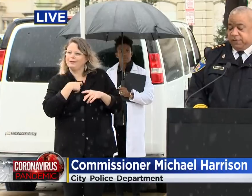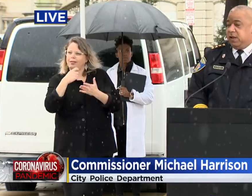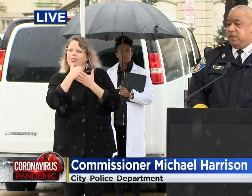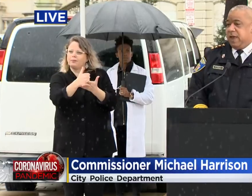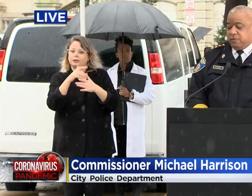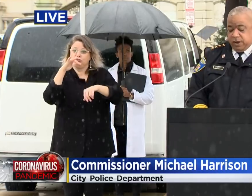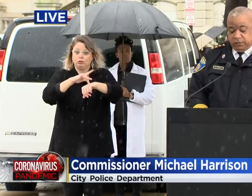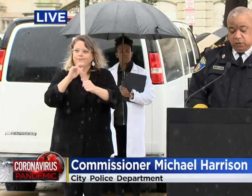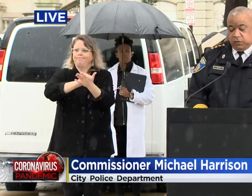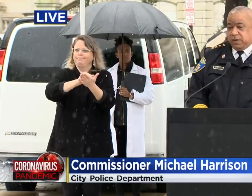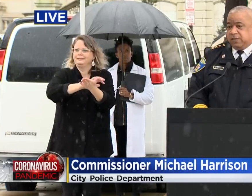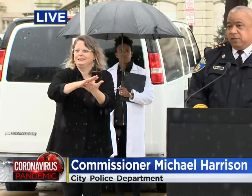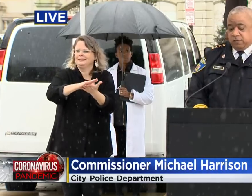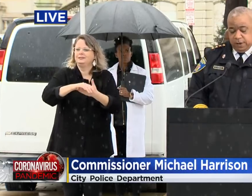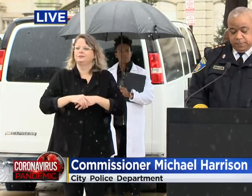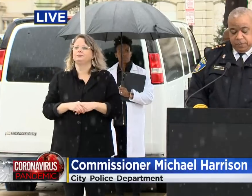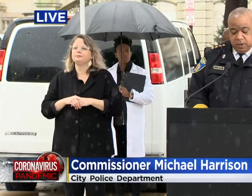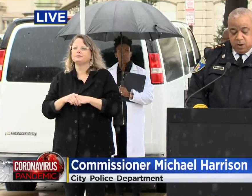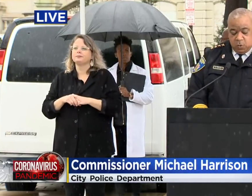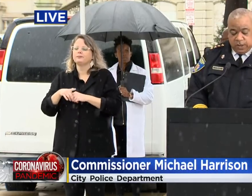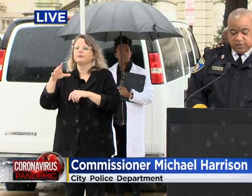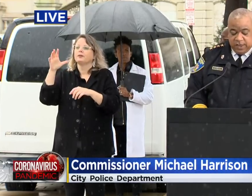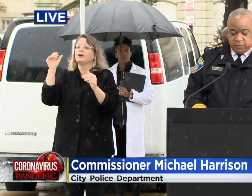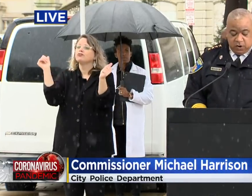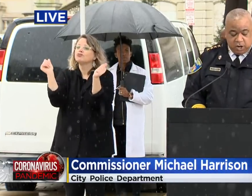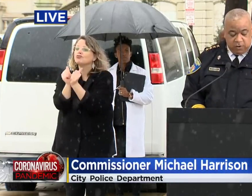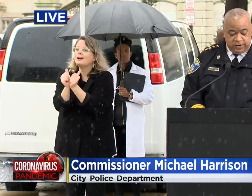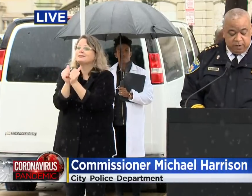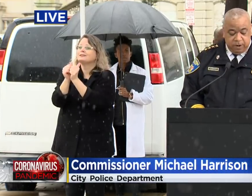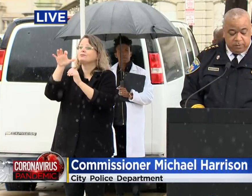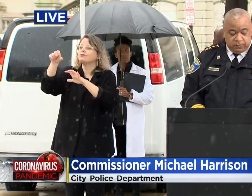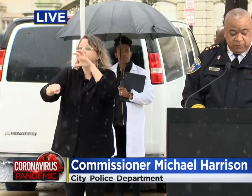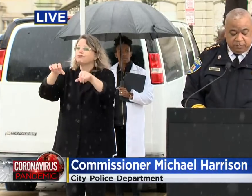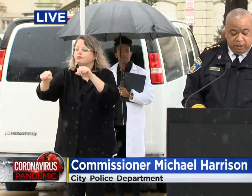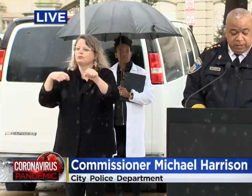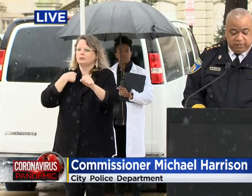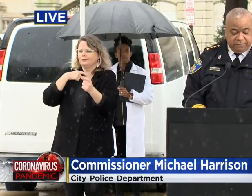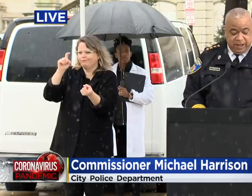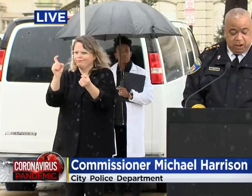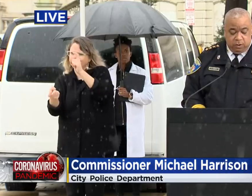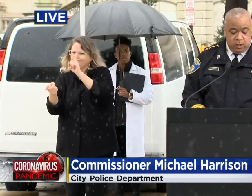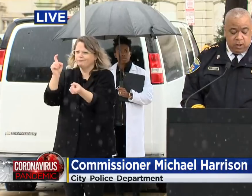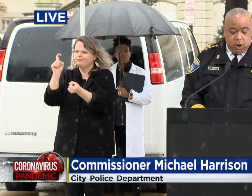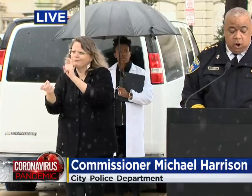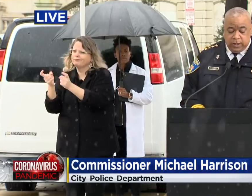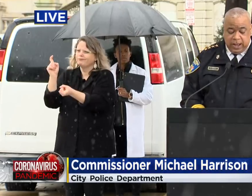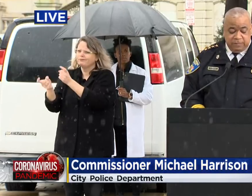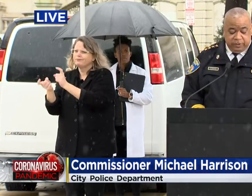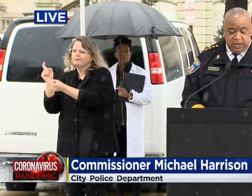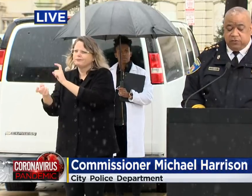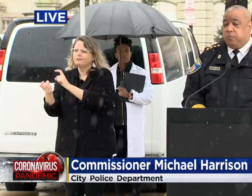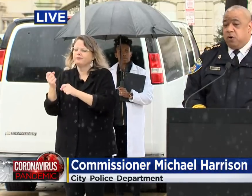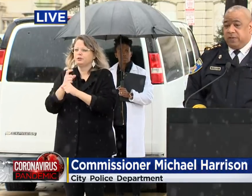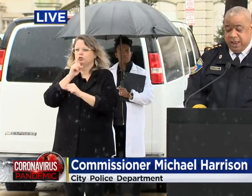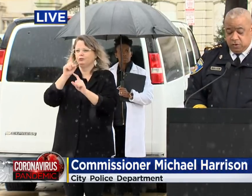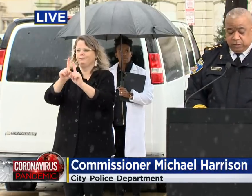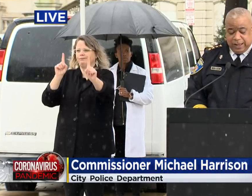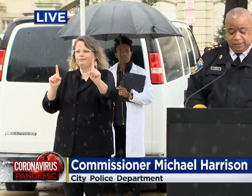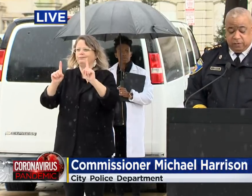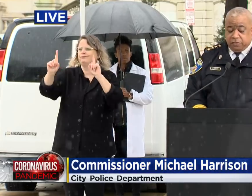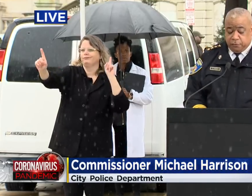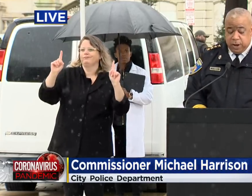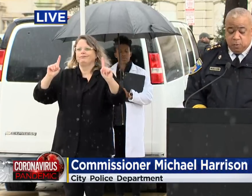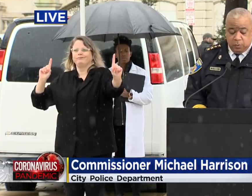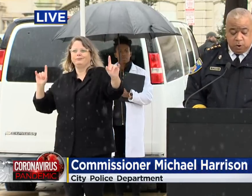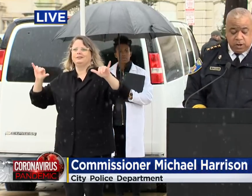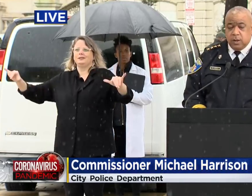procedures to facilitate greater social distancing. We continue to encourage our members of the public to file online police reports and